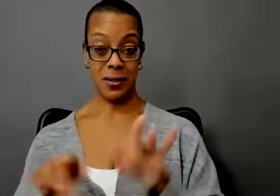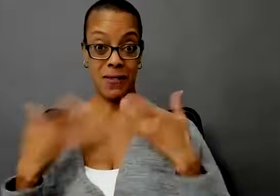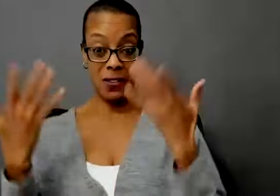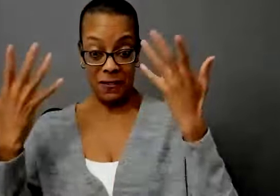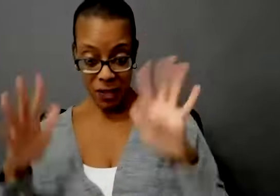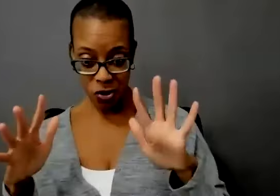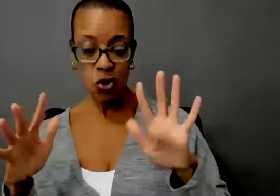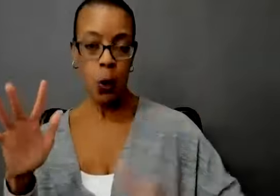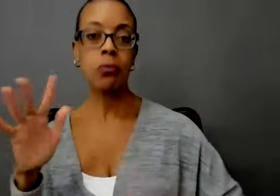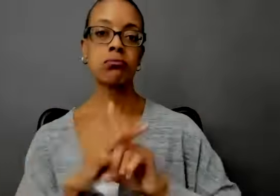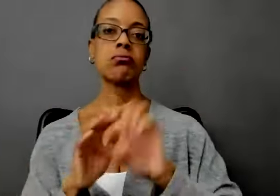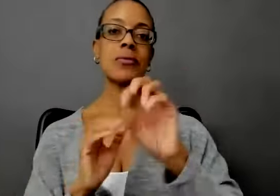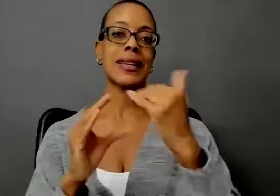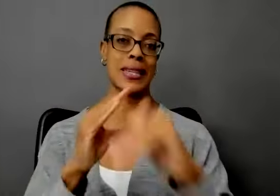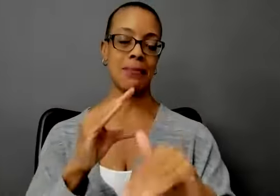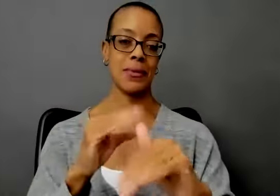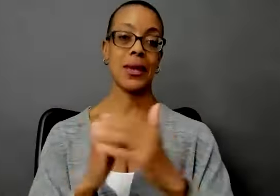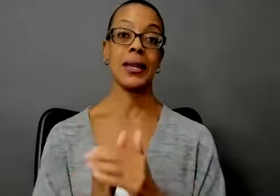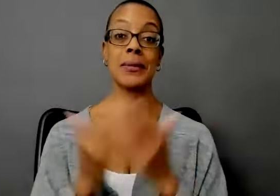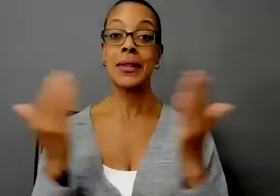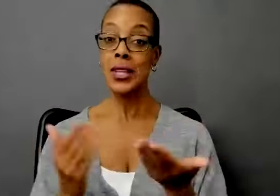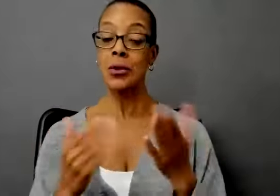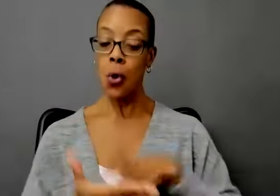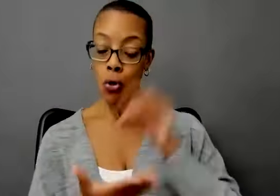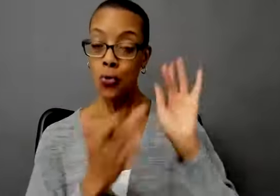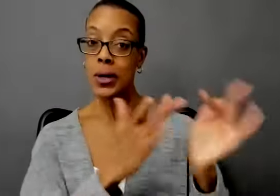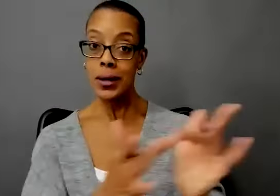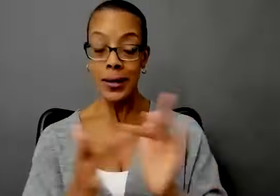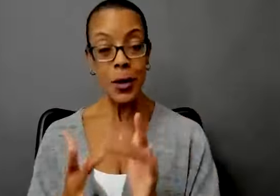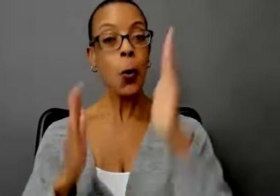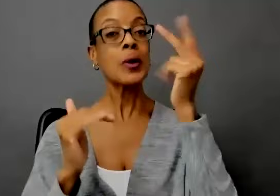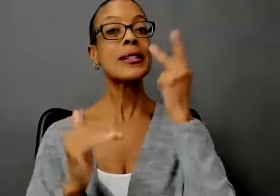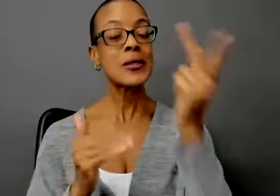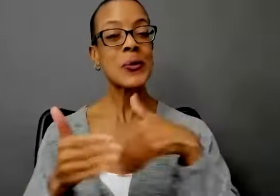So we at the Learning Network, we hope to see you at the next special event. Thank you so much.